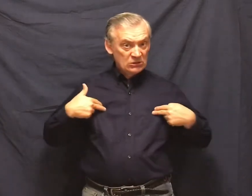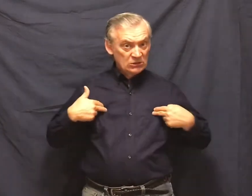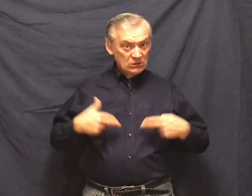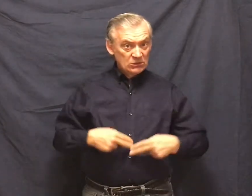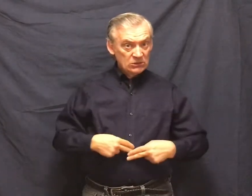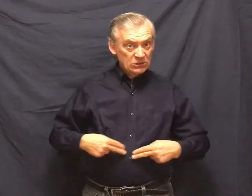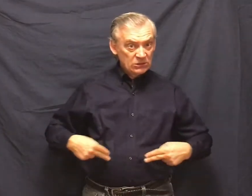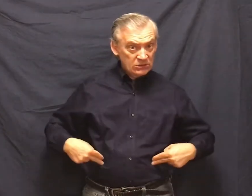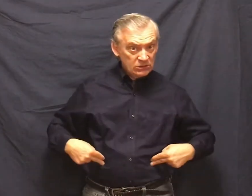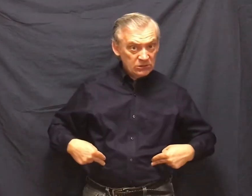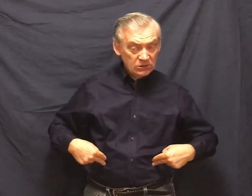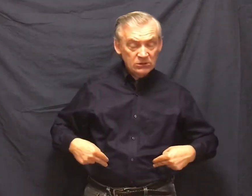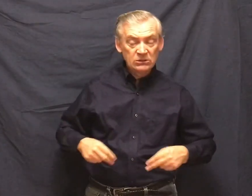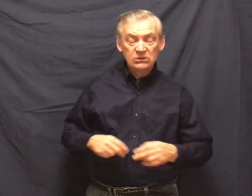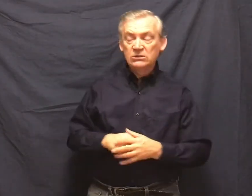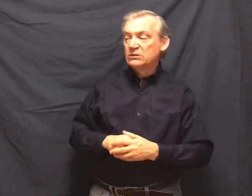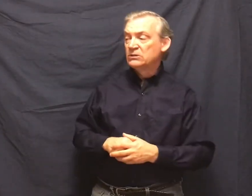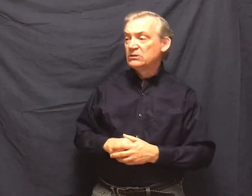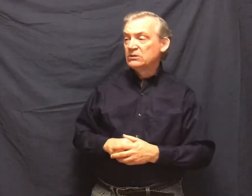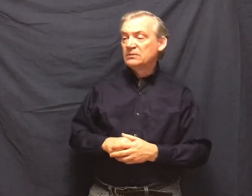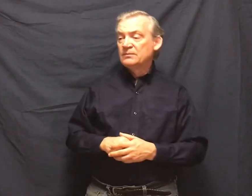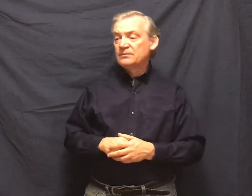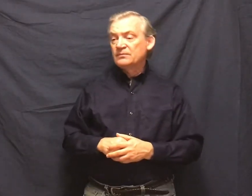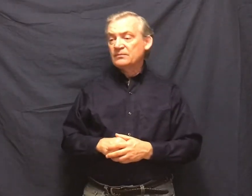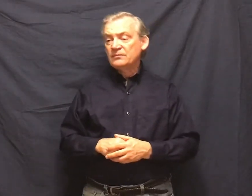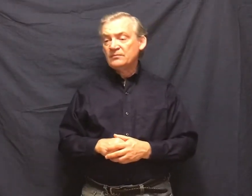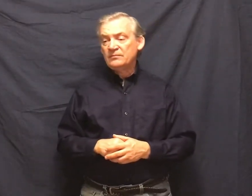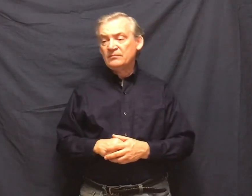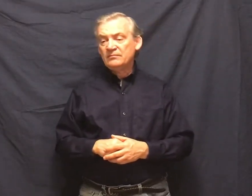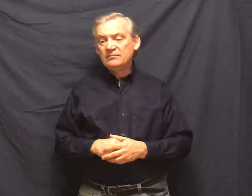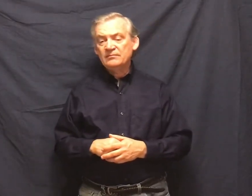a split collar with the horsehair stuffing sticking out,